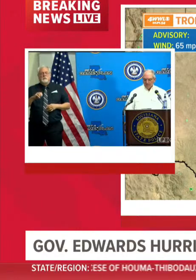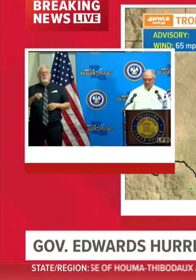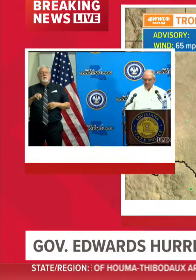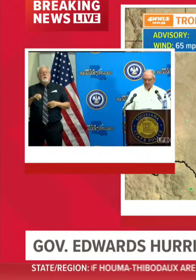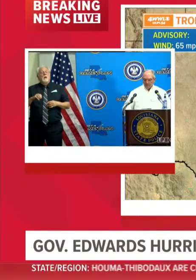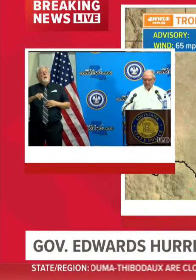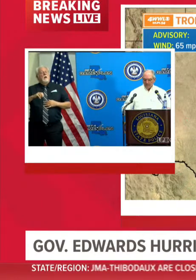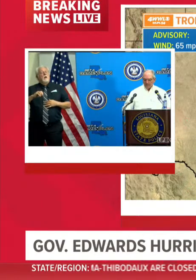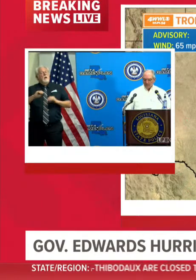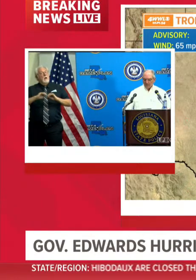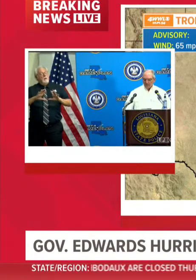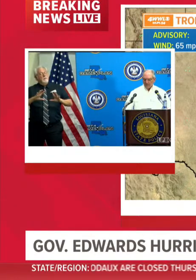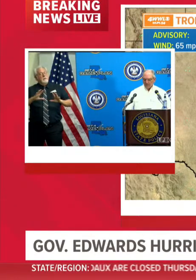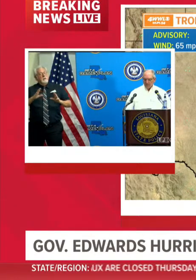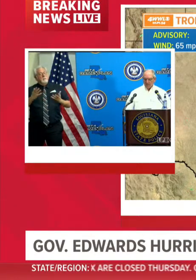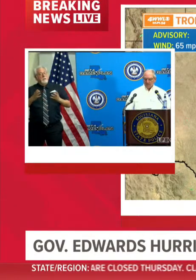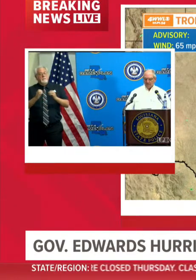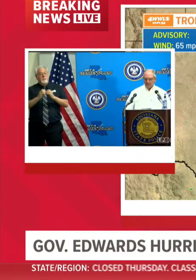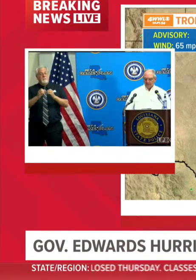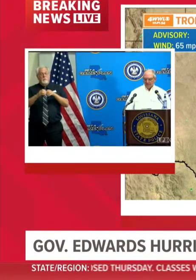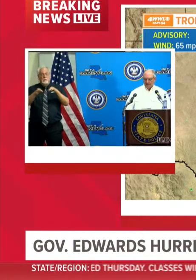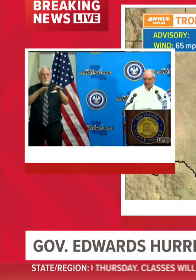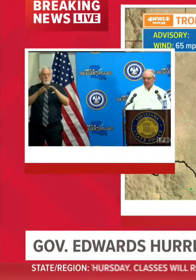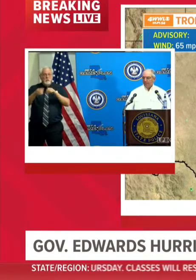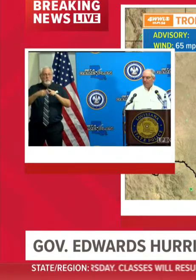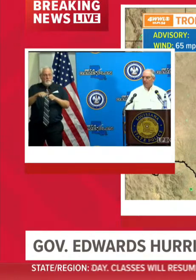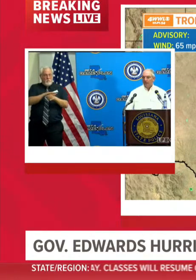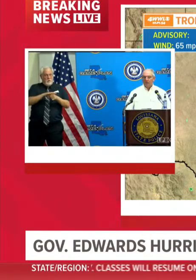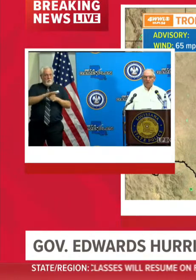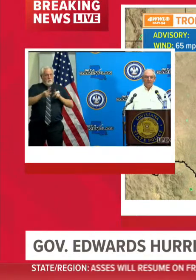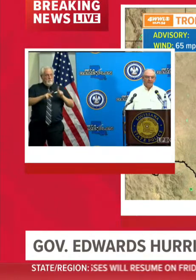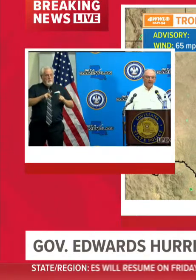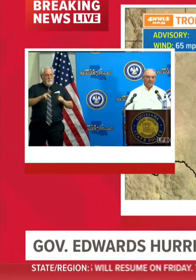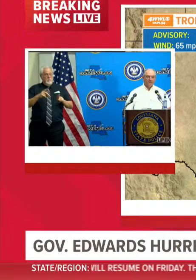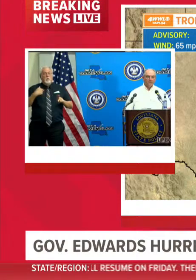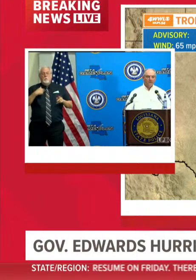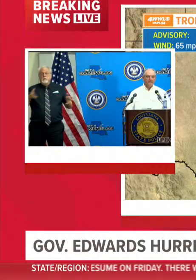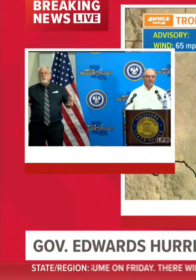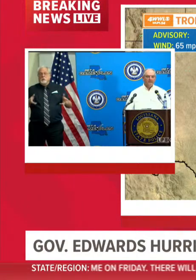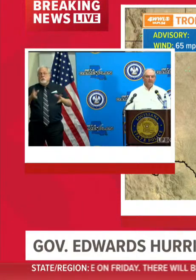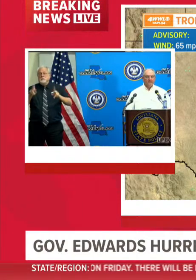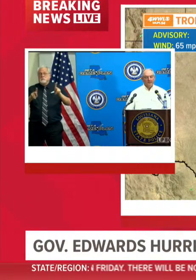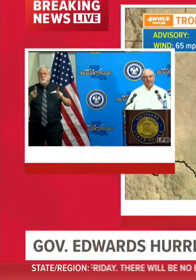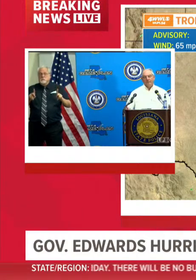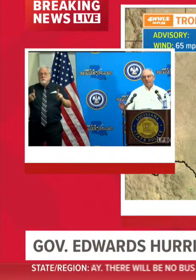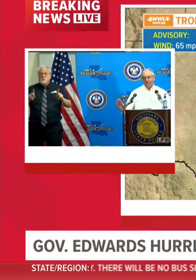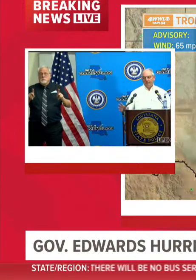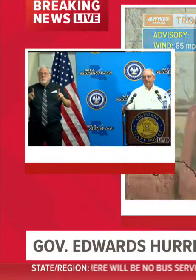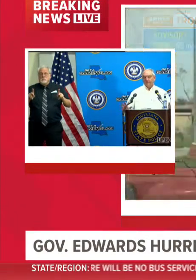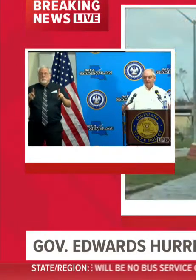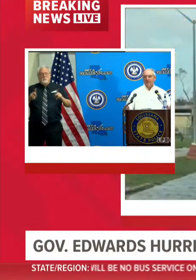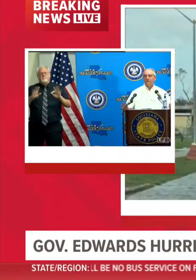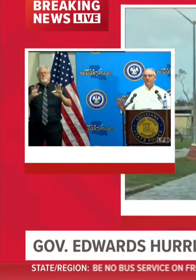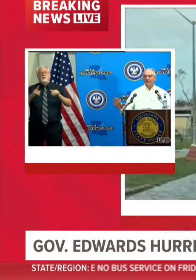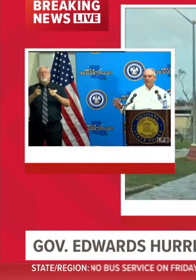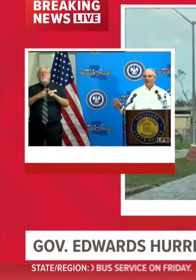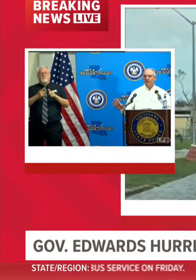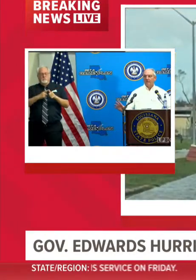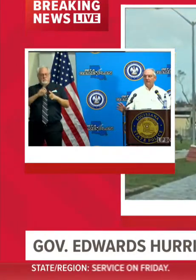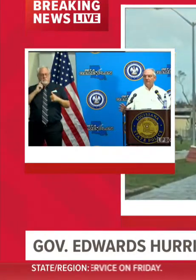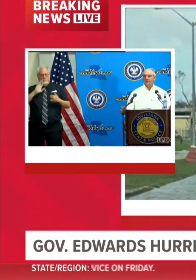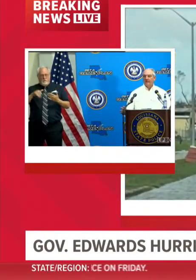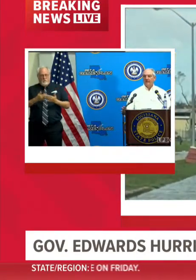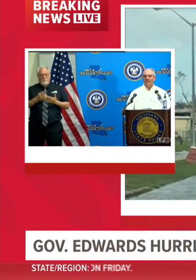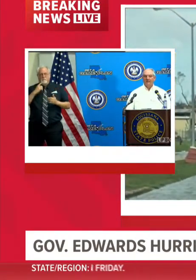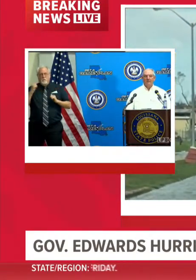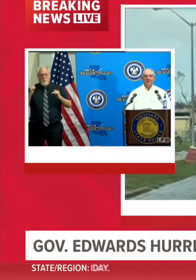Obviously, there may be additional directions from local officials in that area. We're encouraging everyone, well, first of all, this goes for everybody